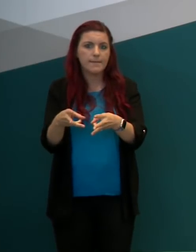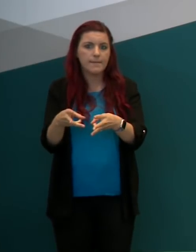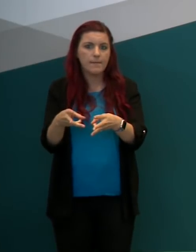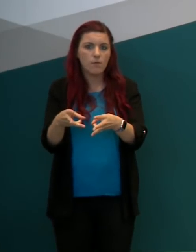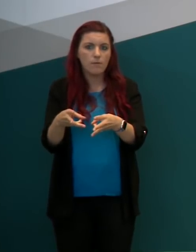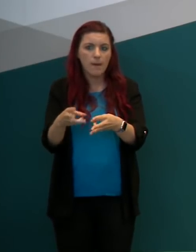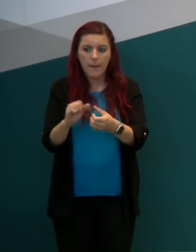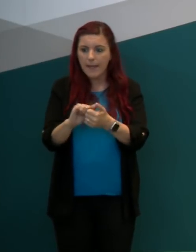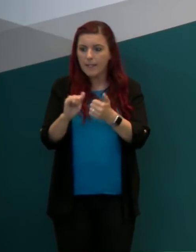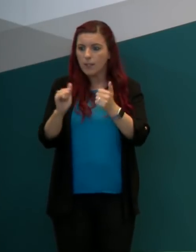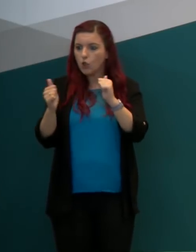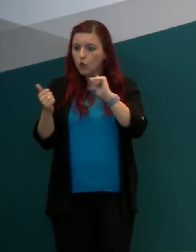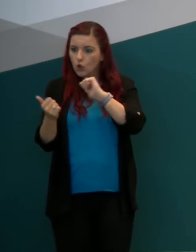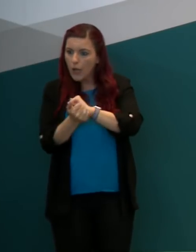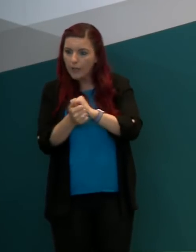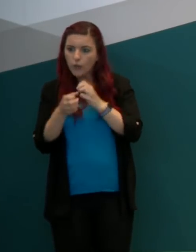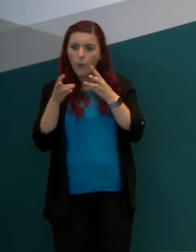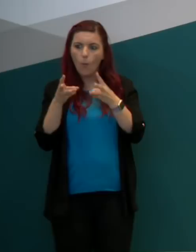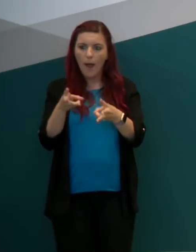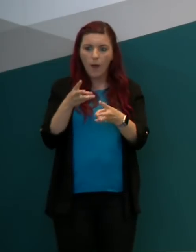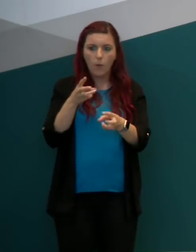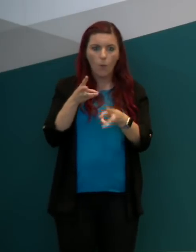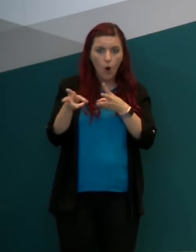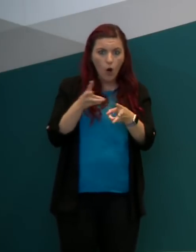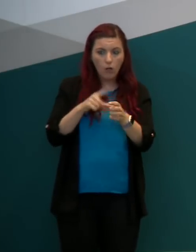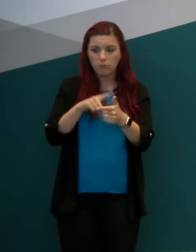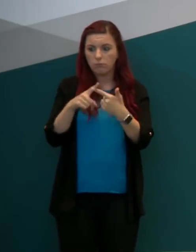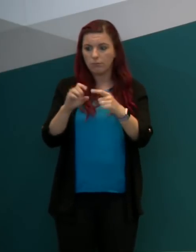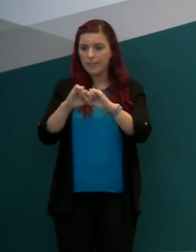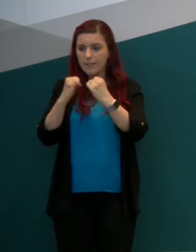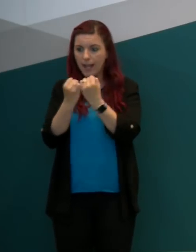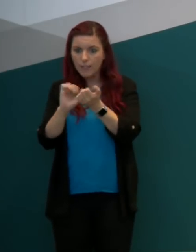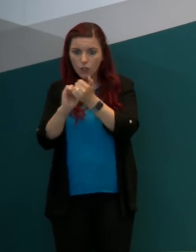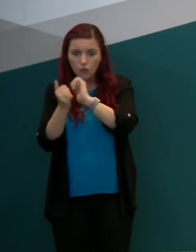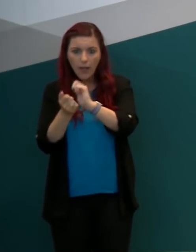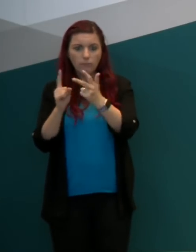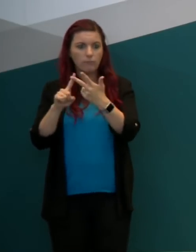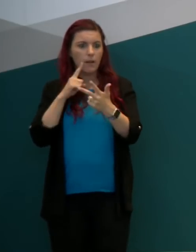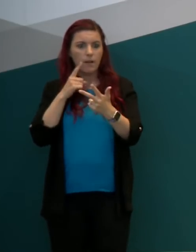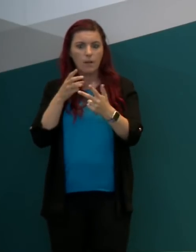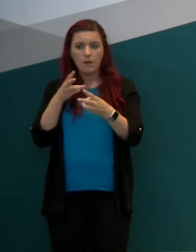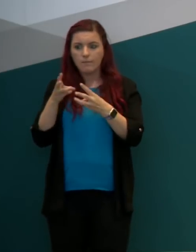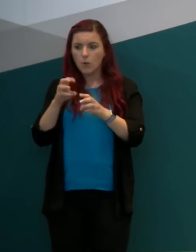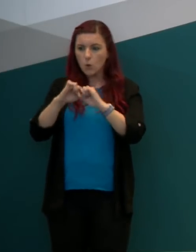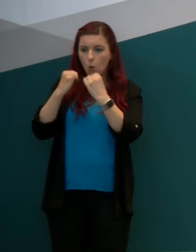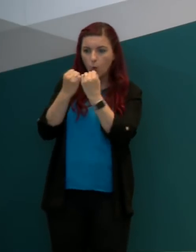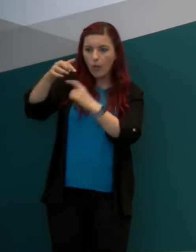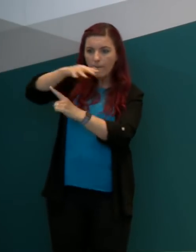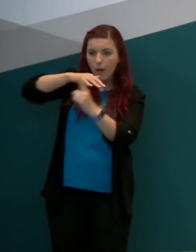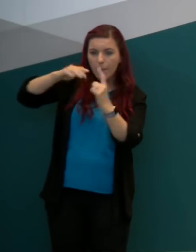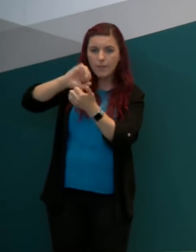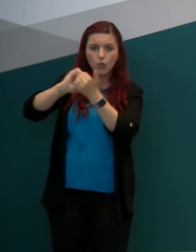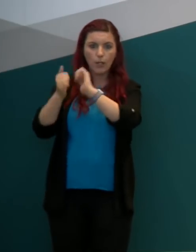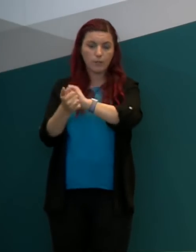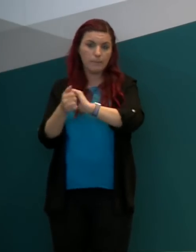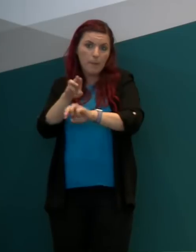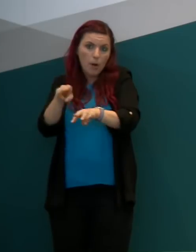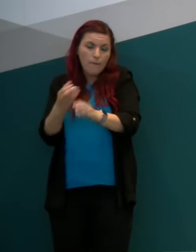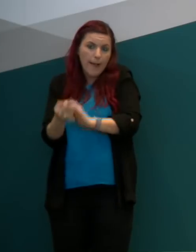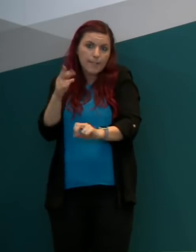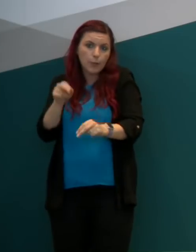re-engineering, if I could use that grandiose word, either society or workplaces or social environments in ways